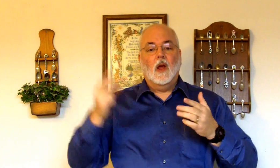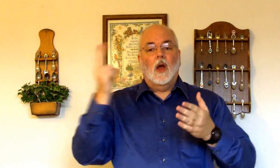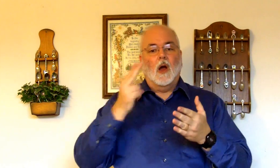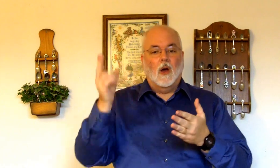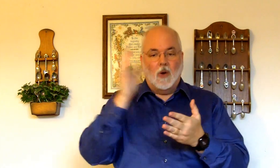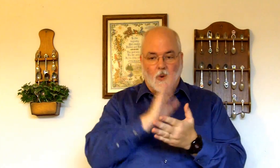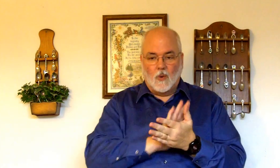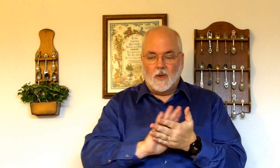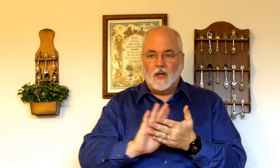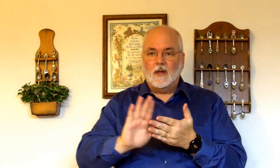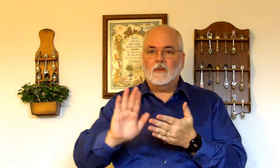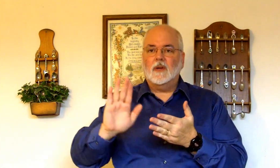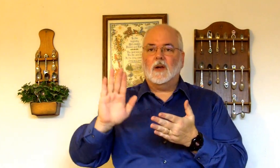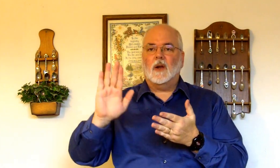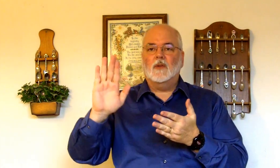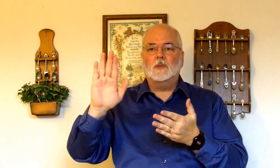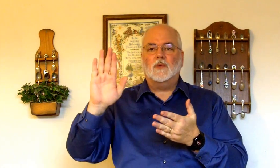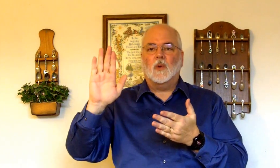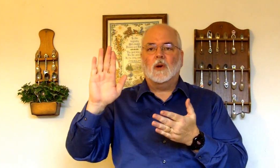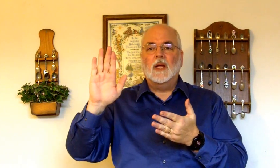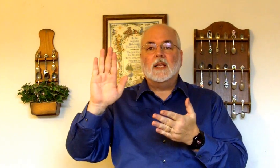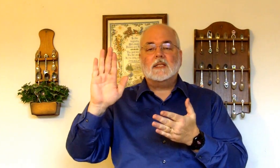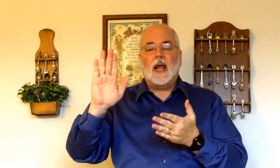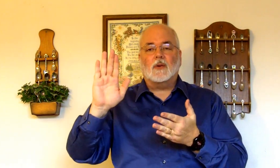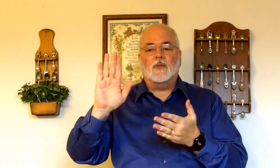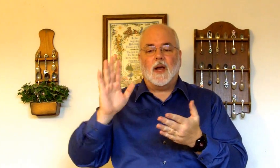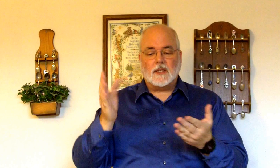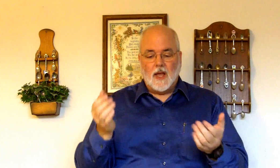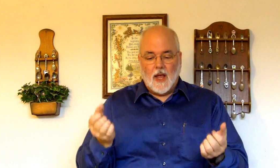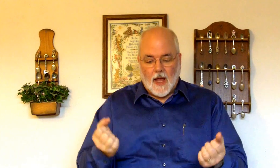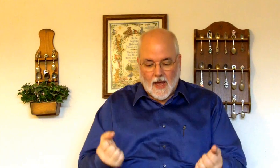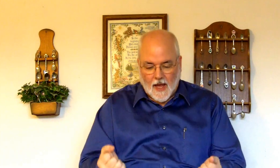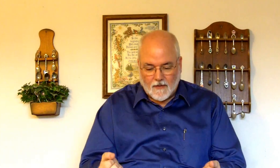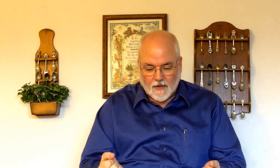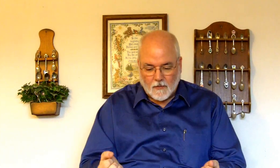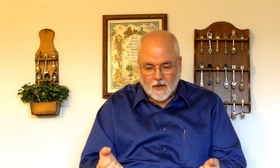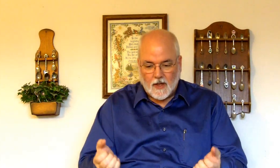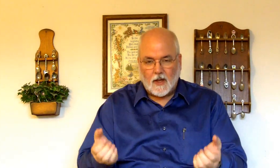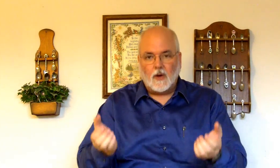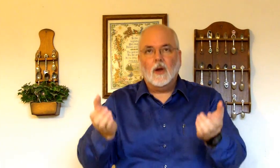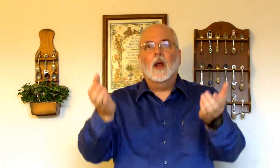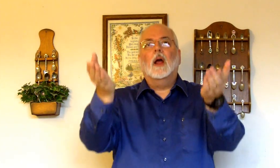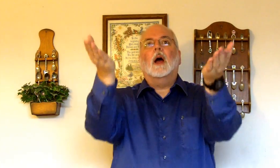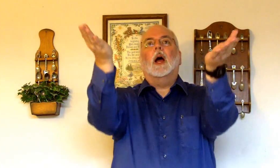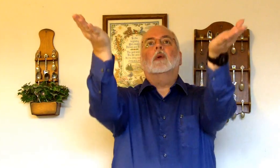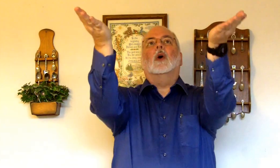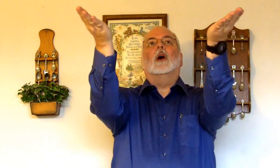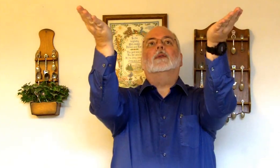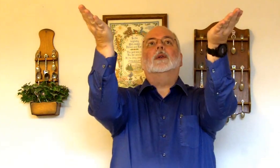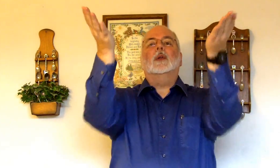a holy, you did all of those before, sacrifice. I have something here I'm going to offer to you.